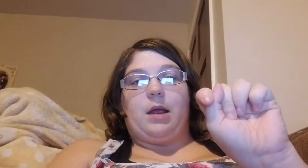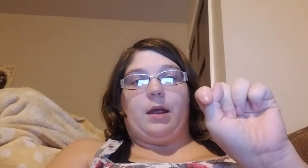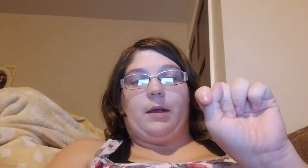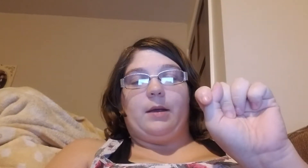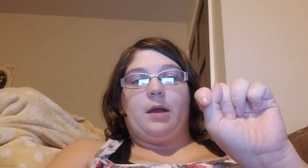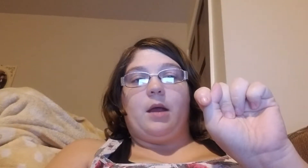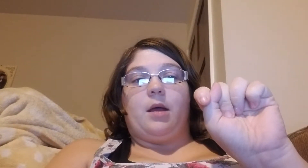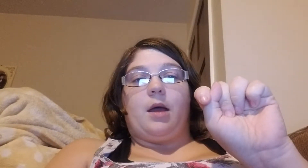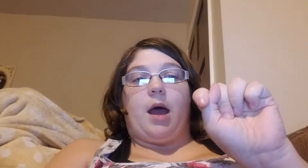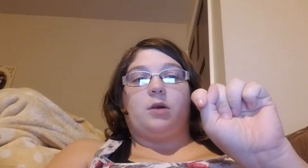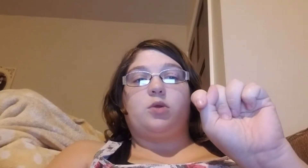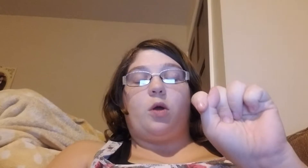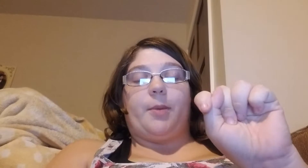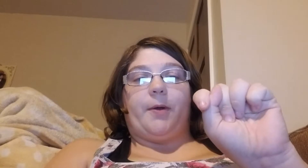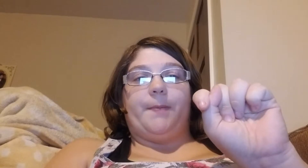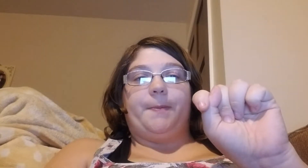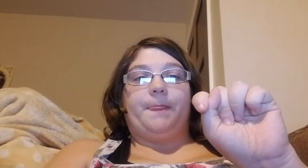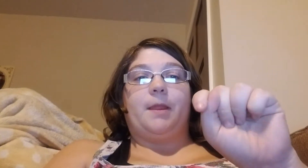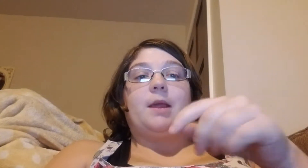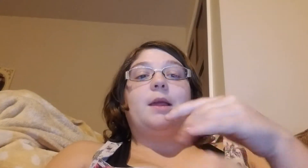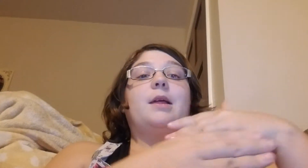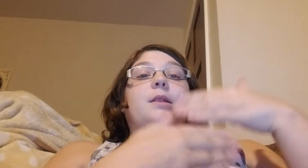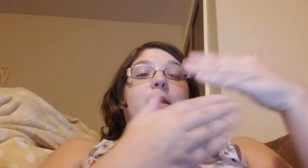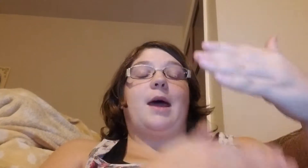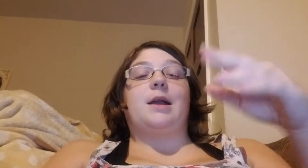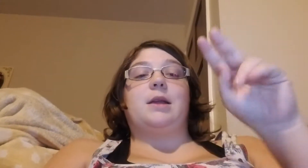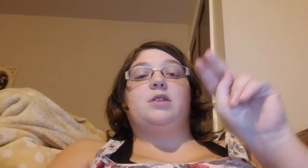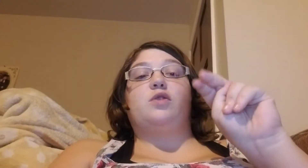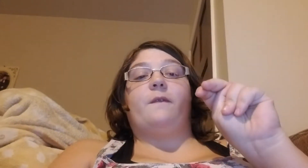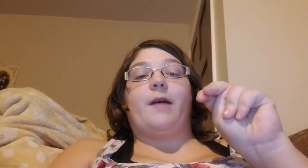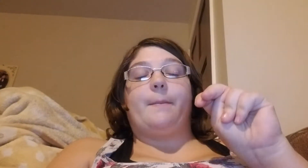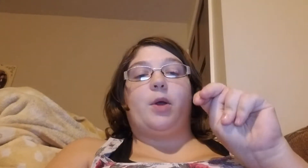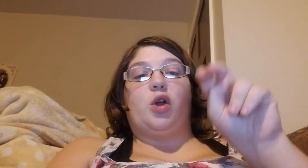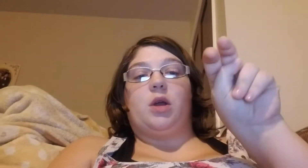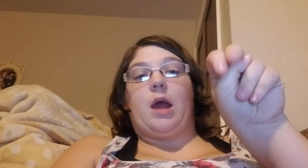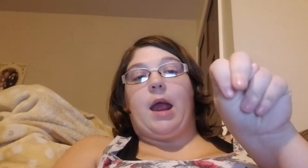O-C-T. October. The next is November.